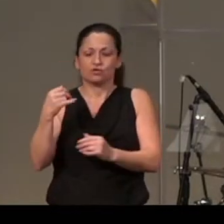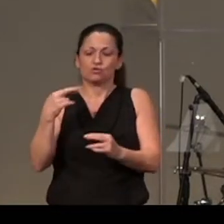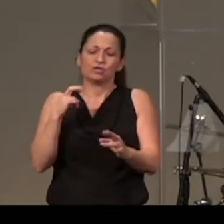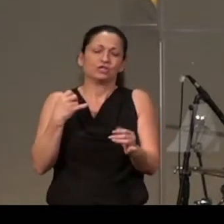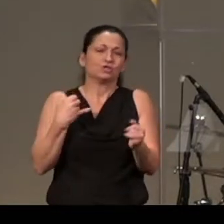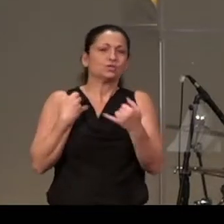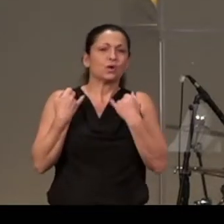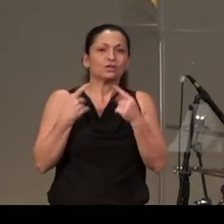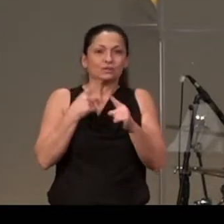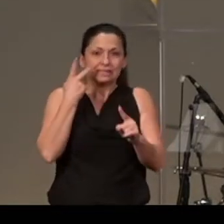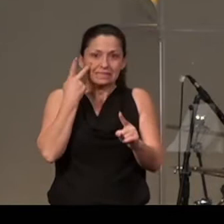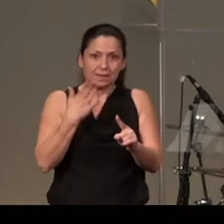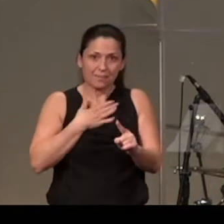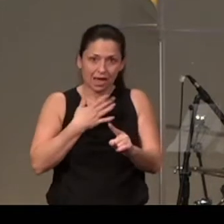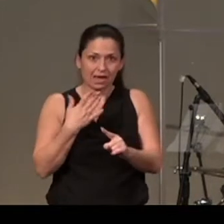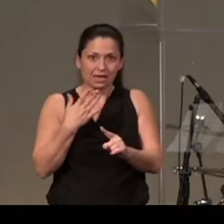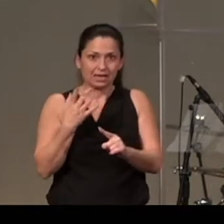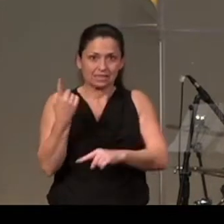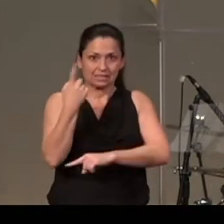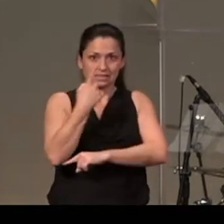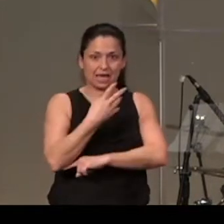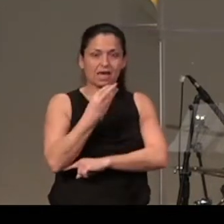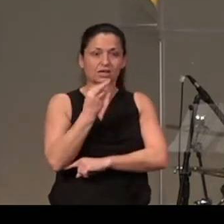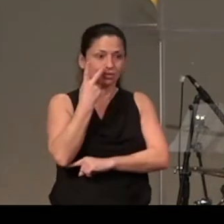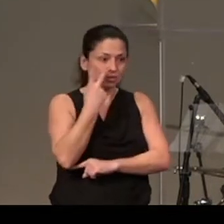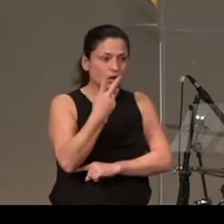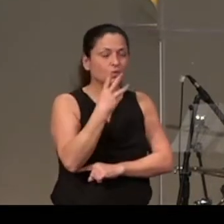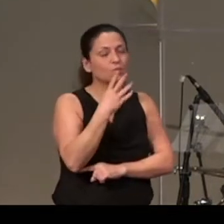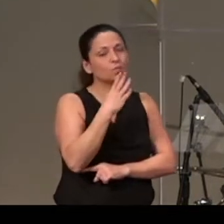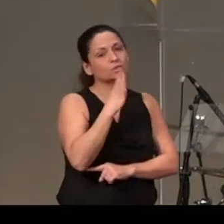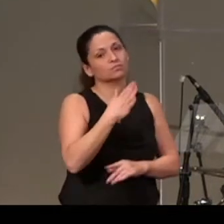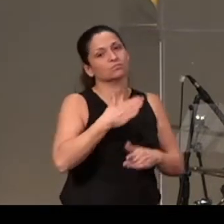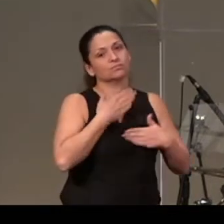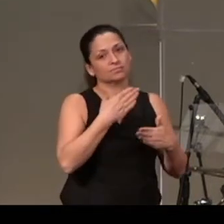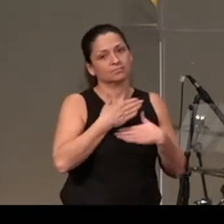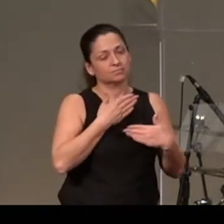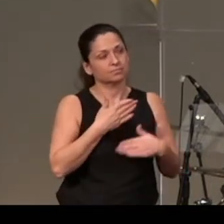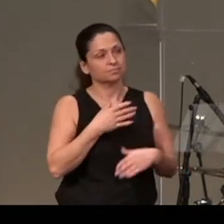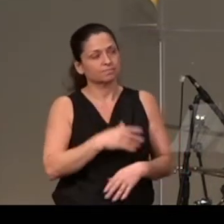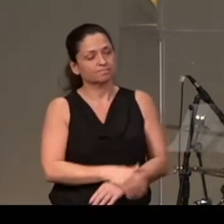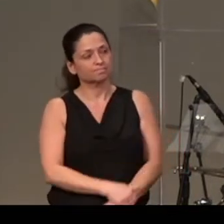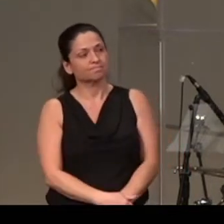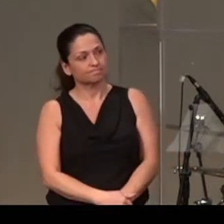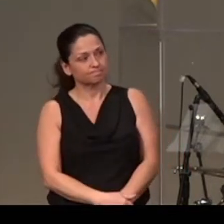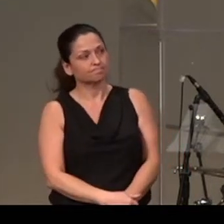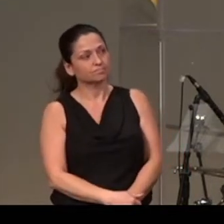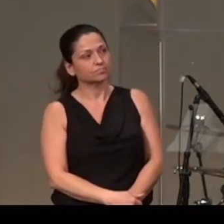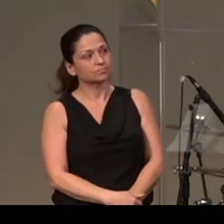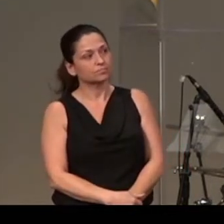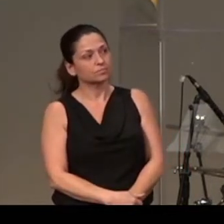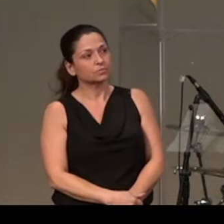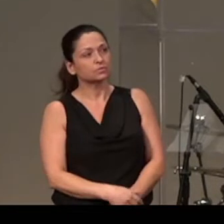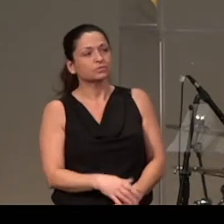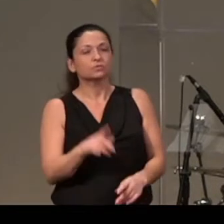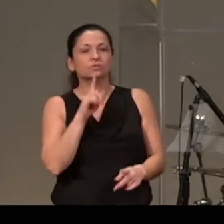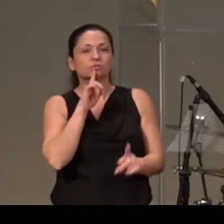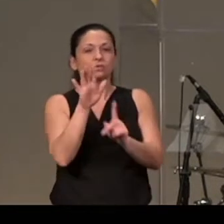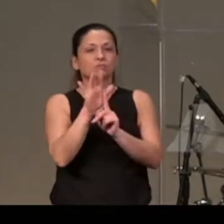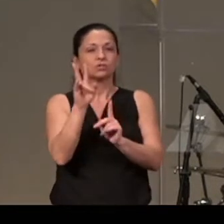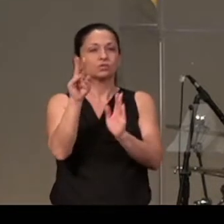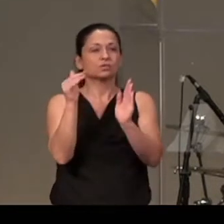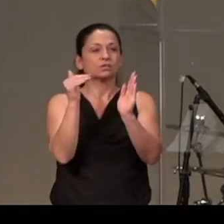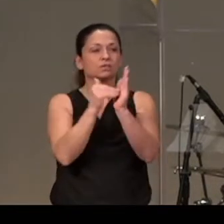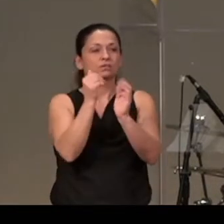he saw it and was glad. So about 2,000 years before Jesus